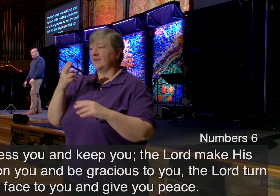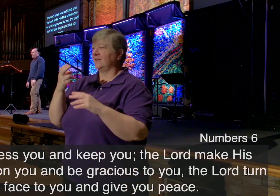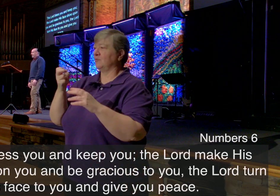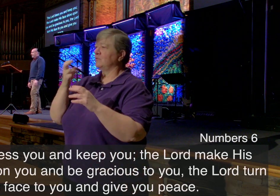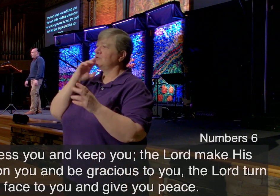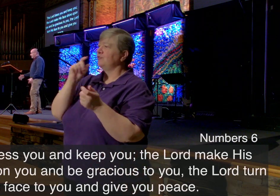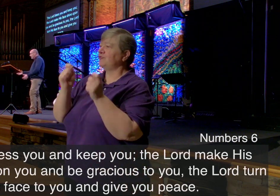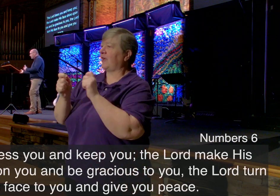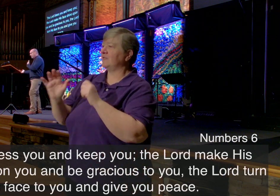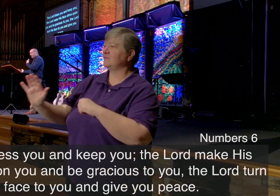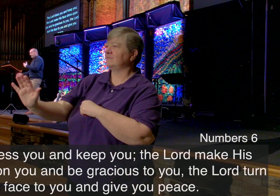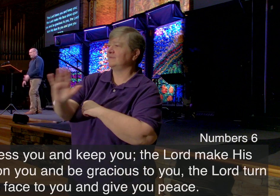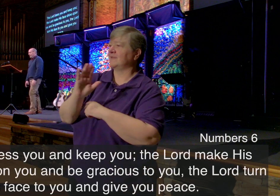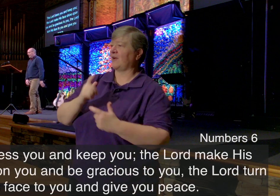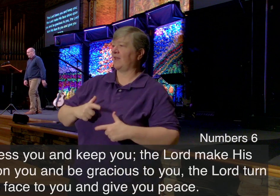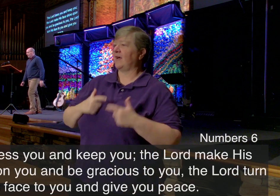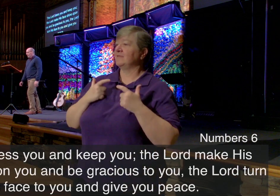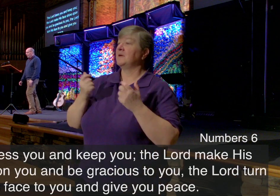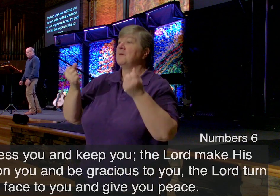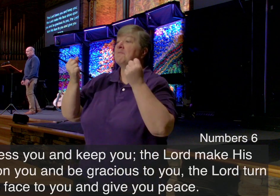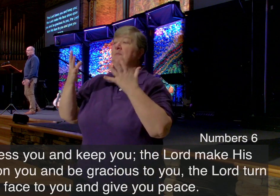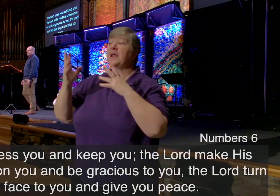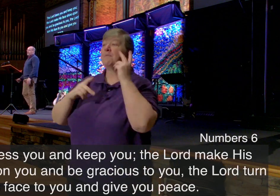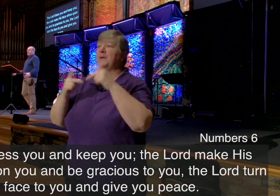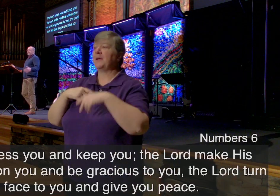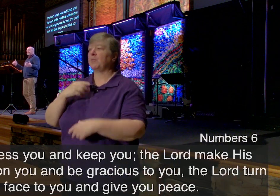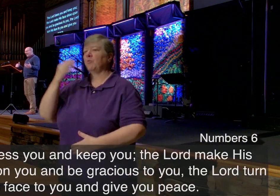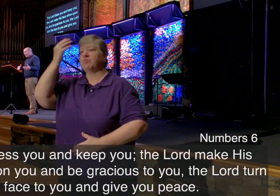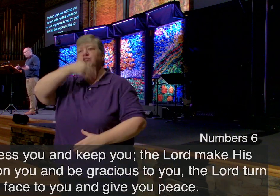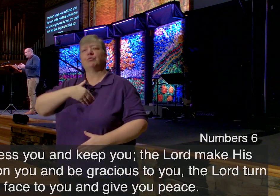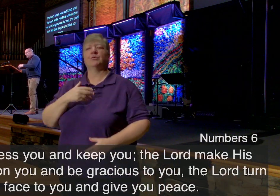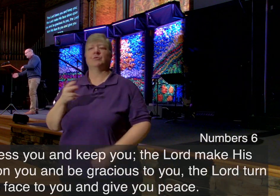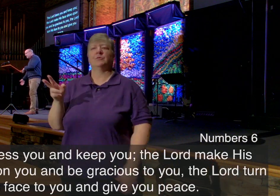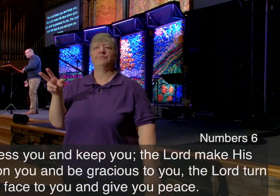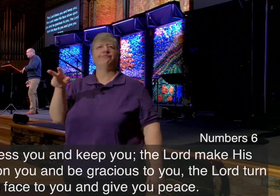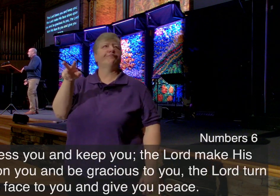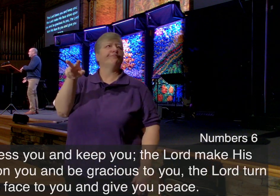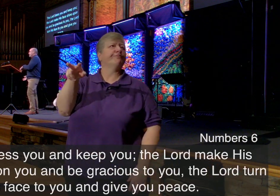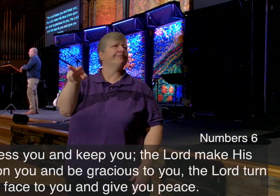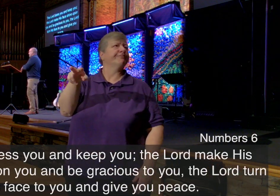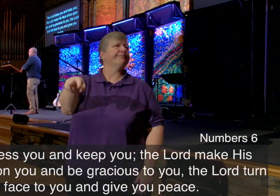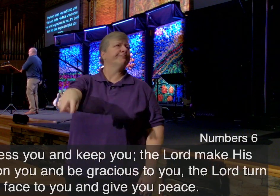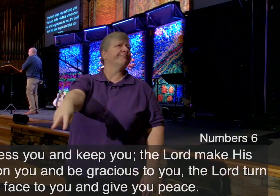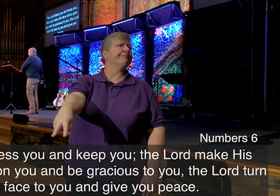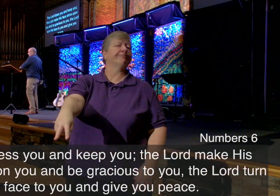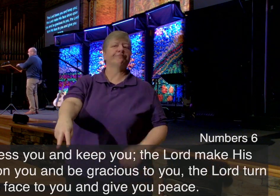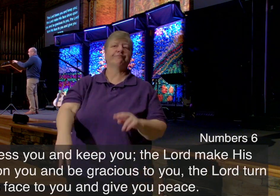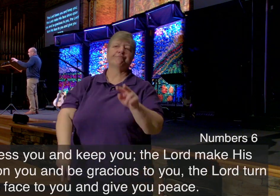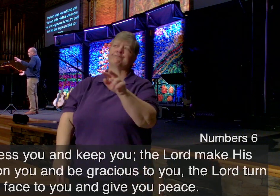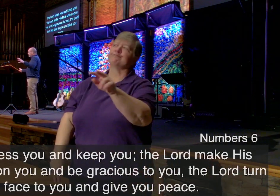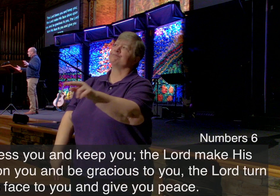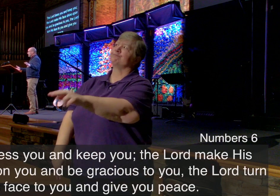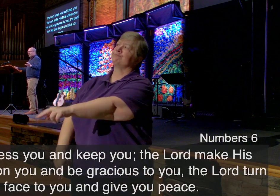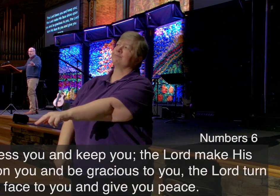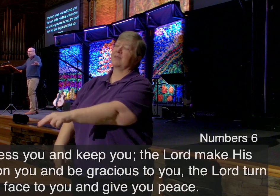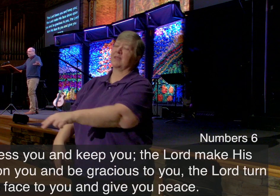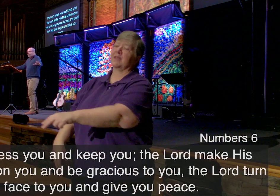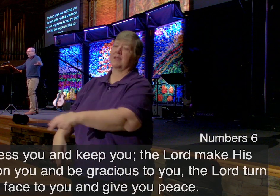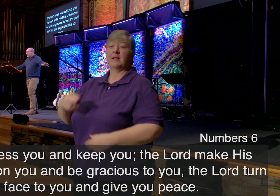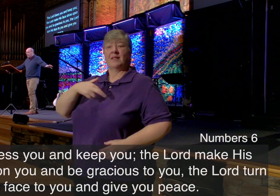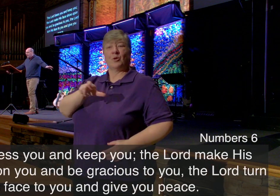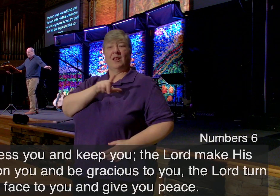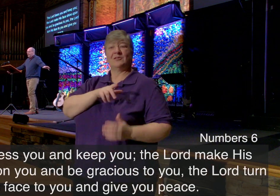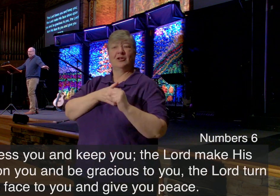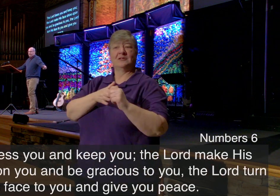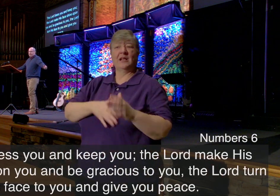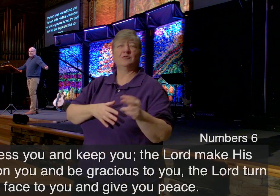change their life. Many people would be overlooked, not noticed, disregarded by other people, even the religious